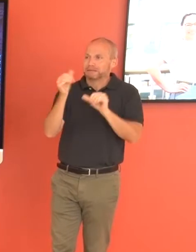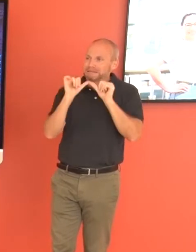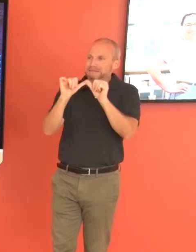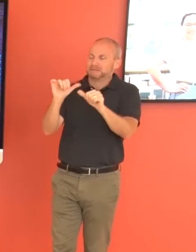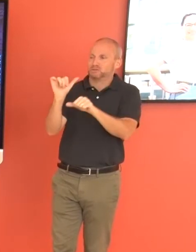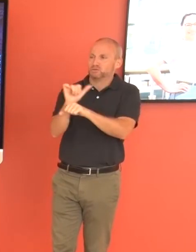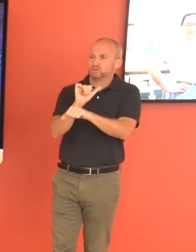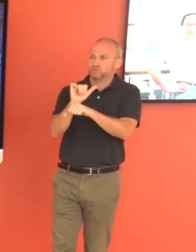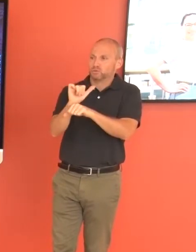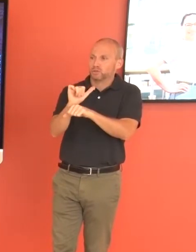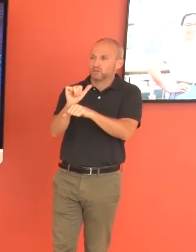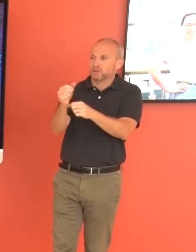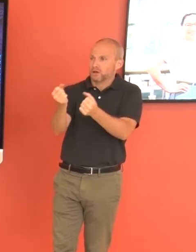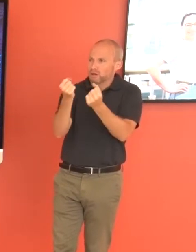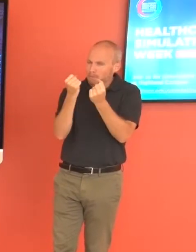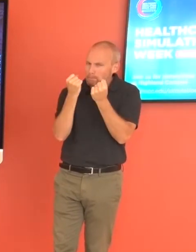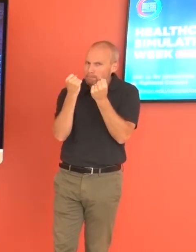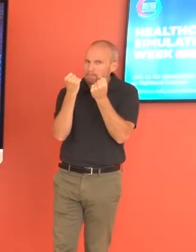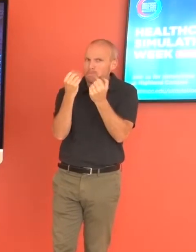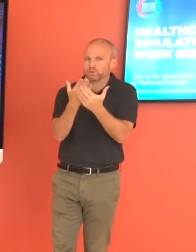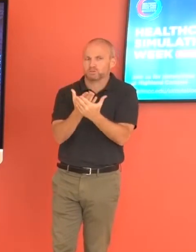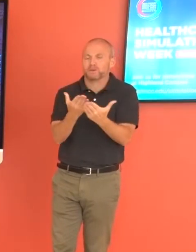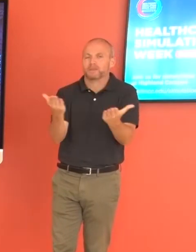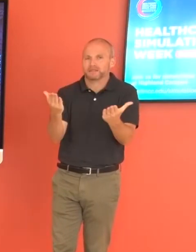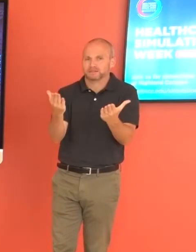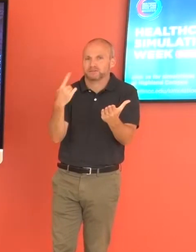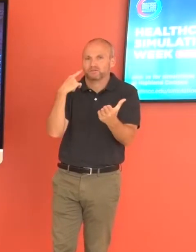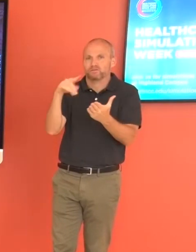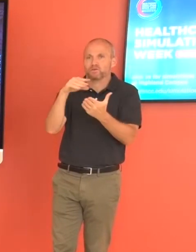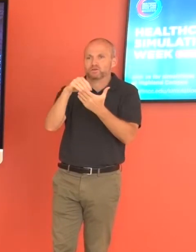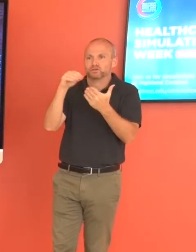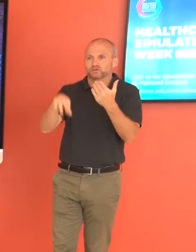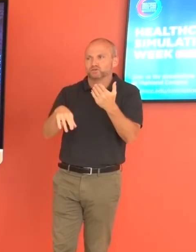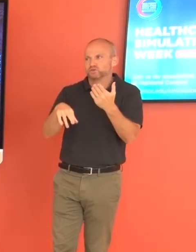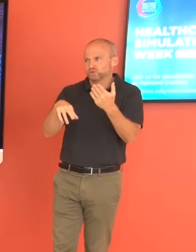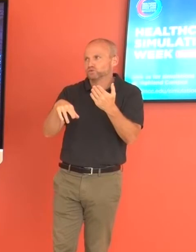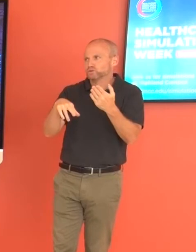on multiple measures for students.